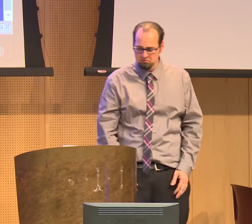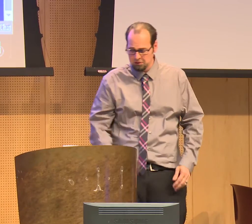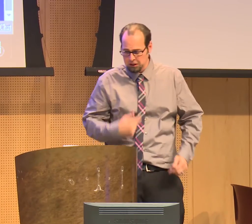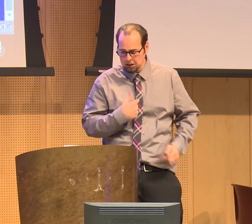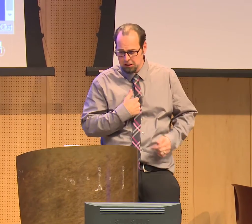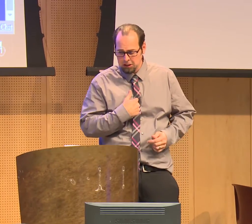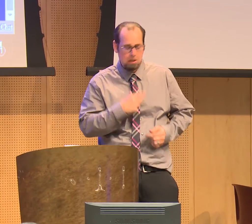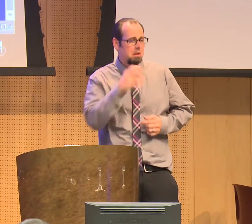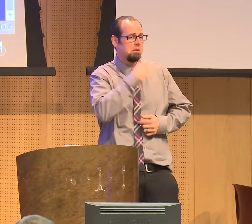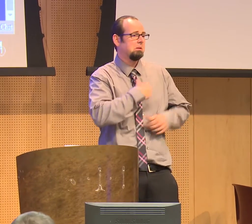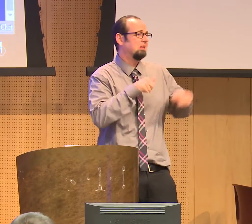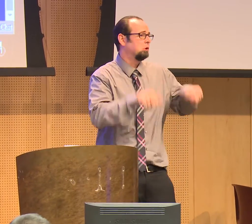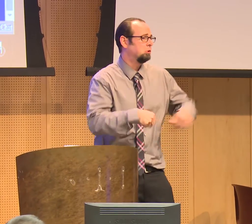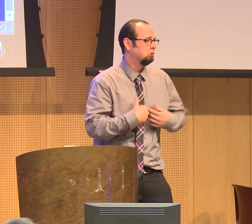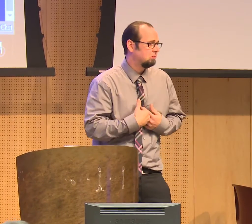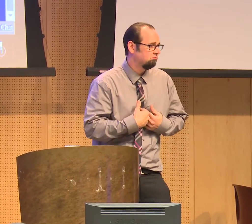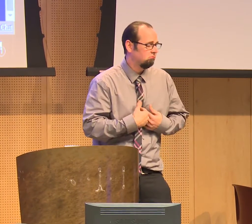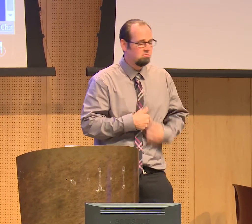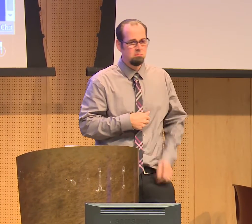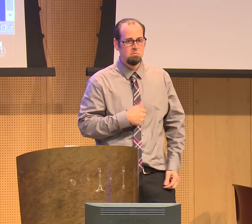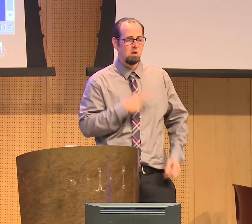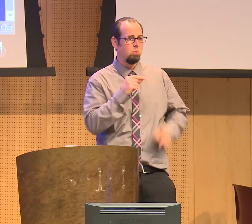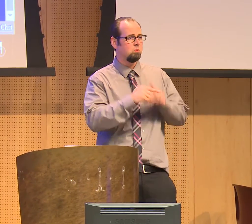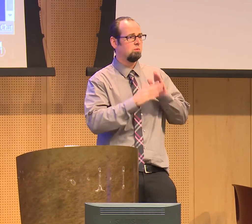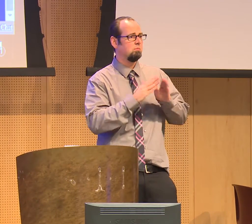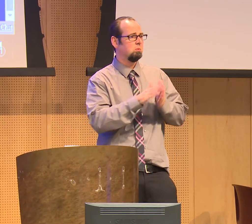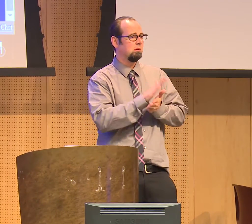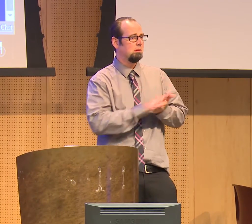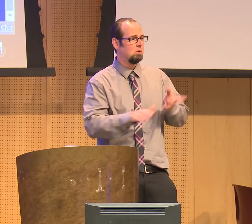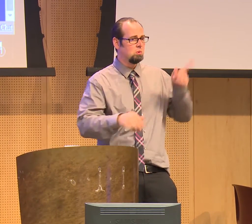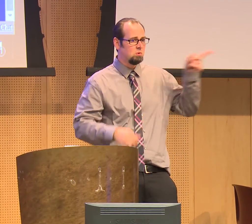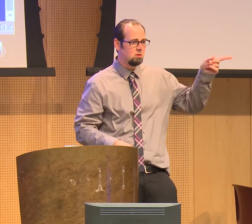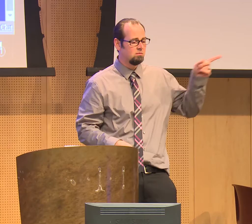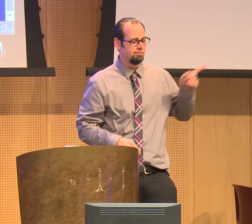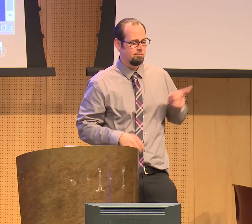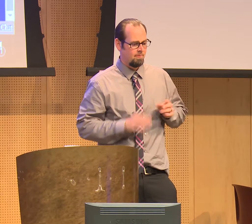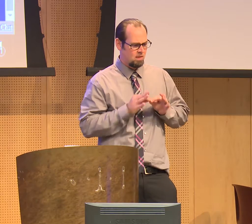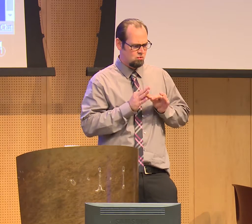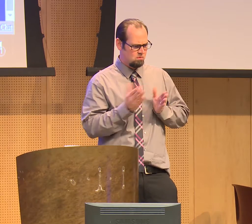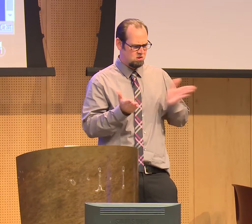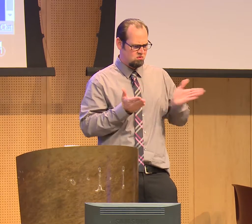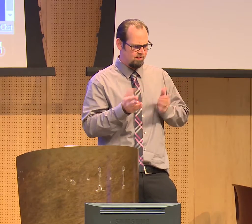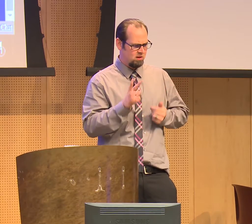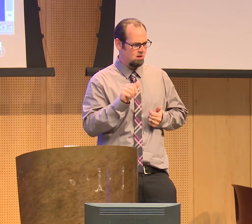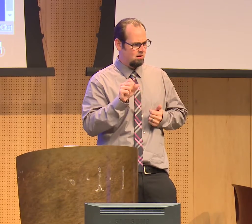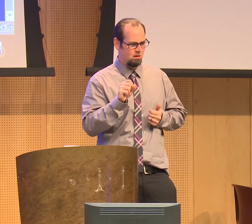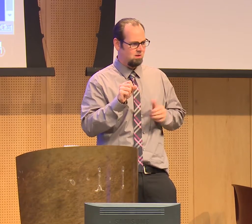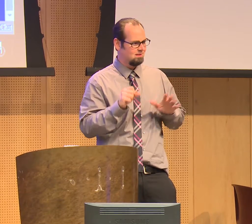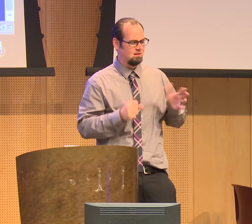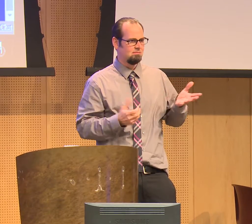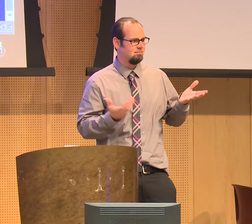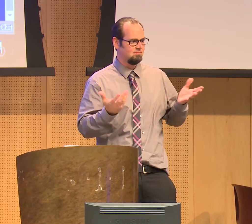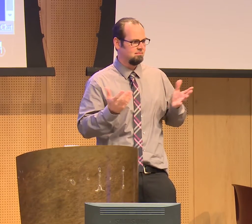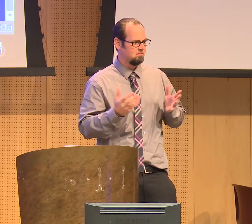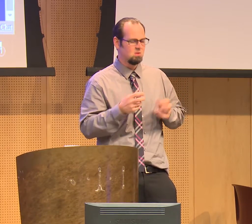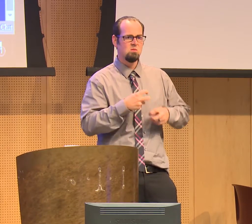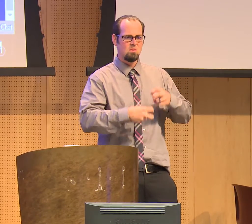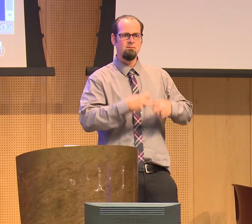And I agreed. I went to the community college, and the services there, they